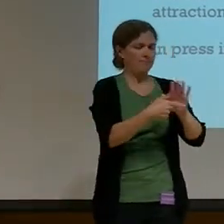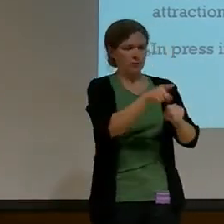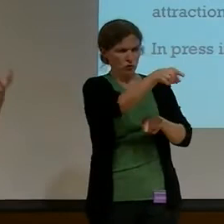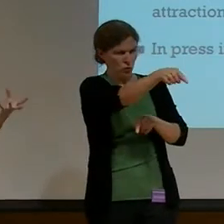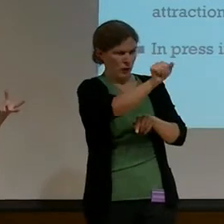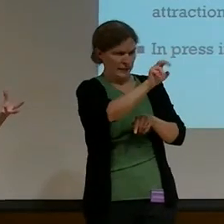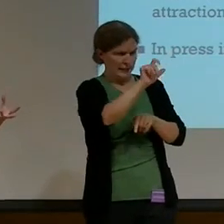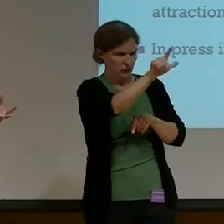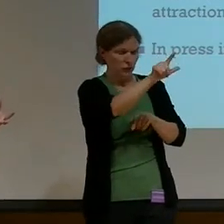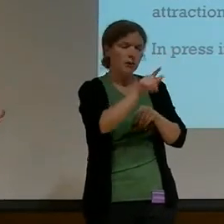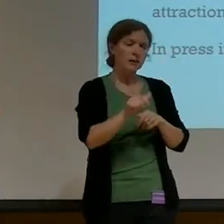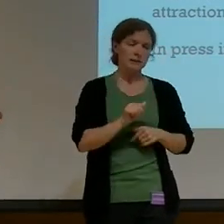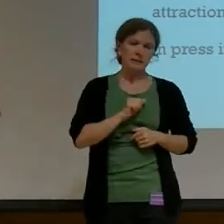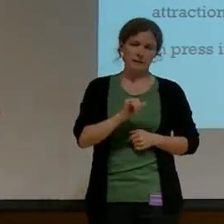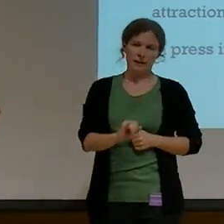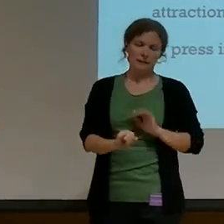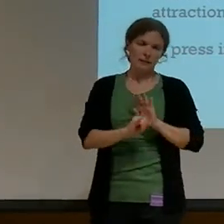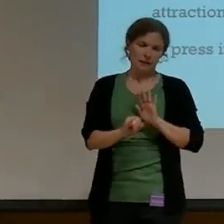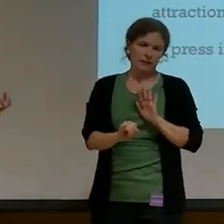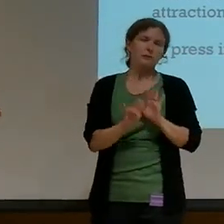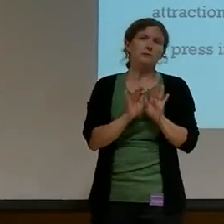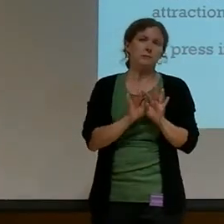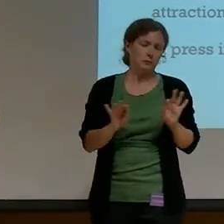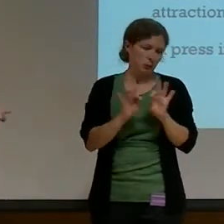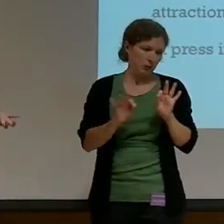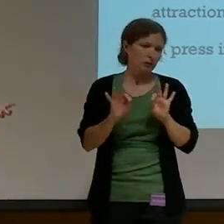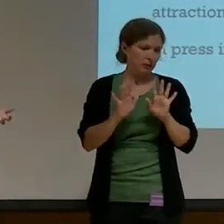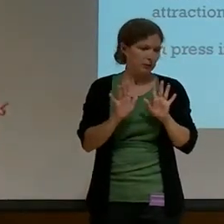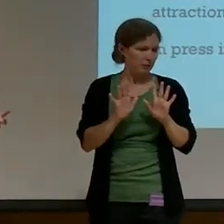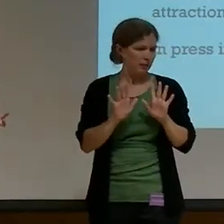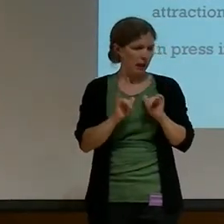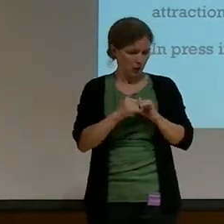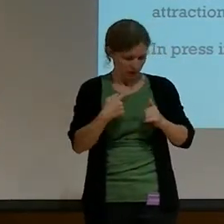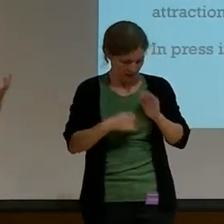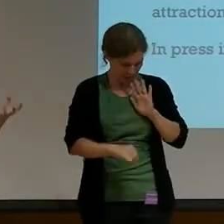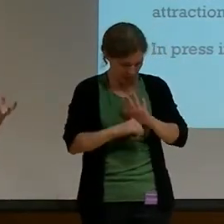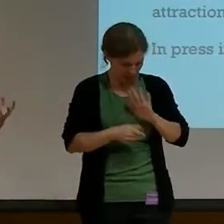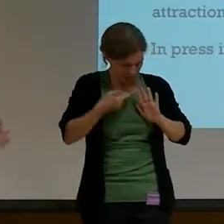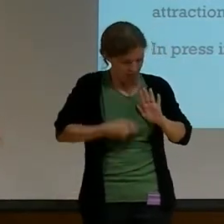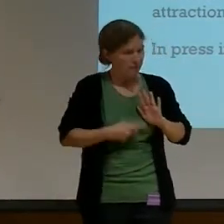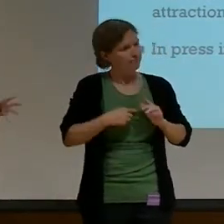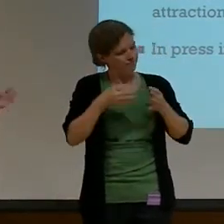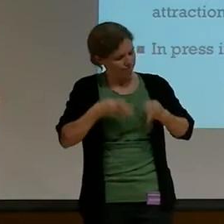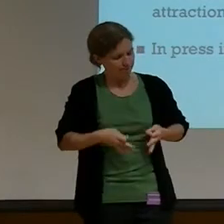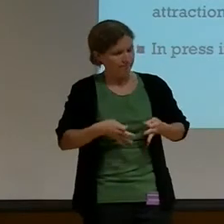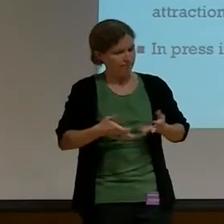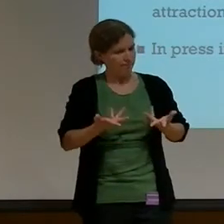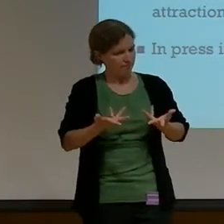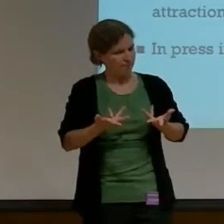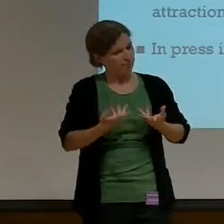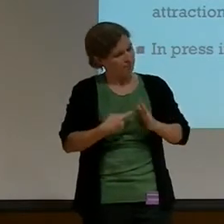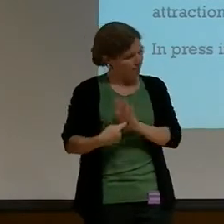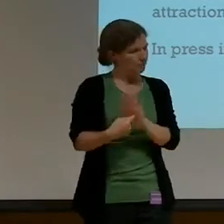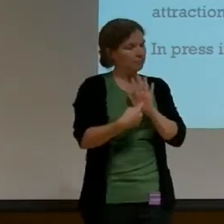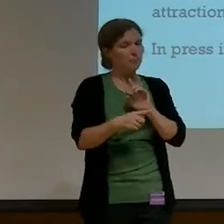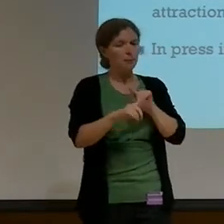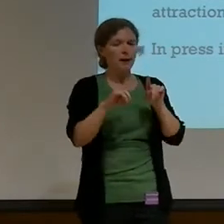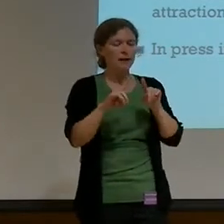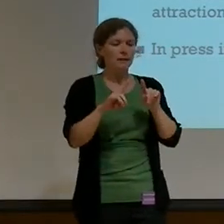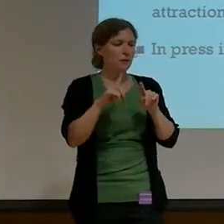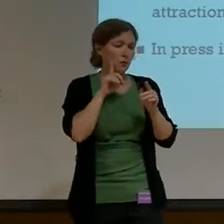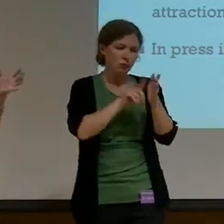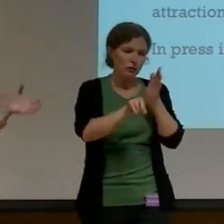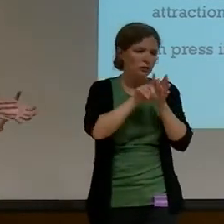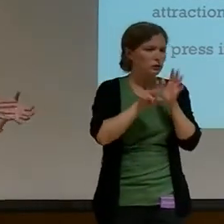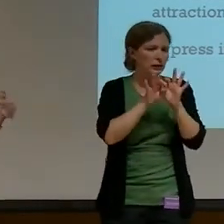that, you know, self-identification of asexuality is how people identify. I think that's great. But for research purposes, we have to somehow